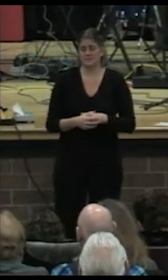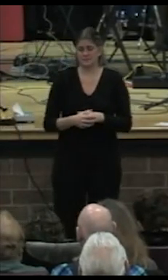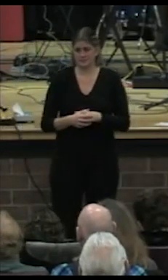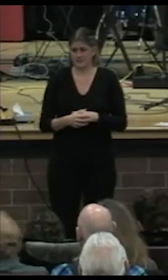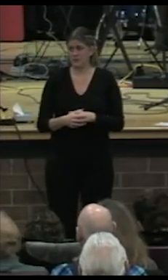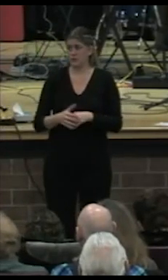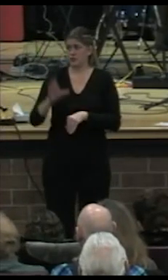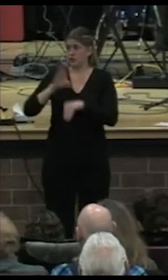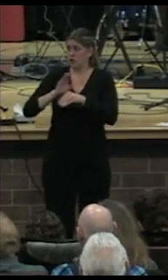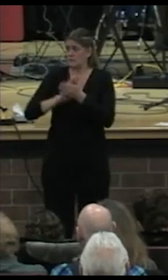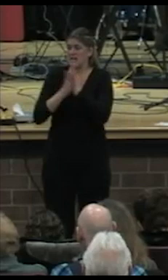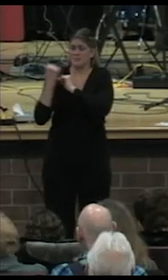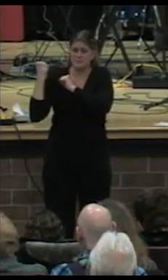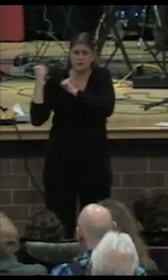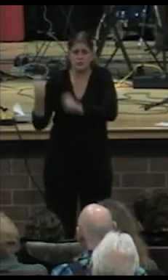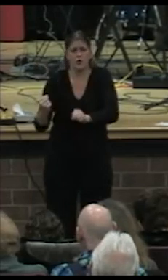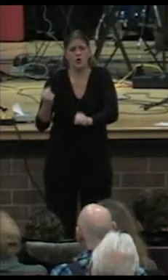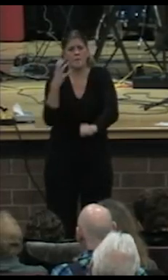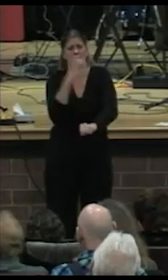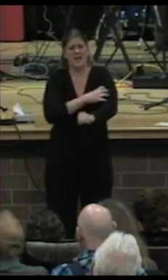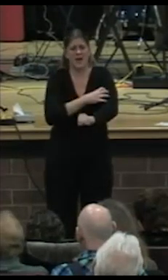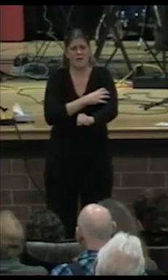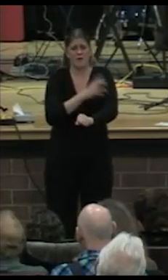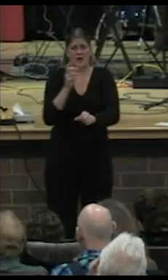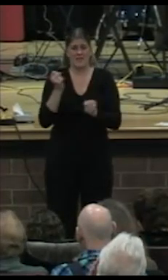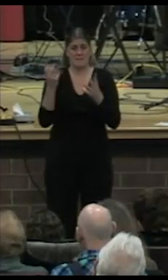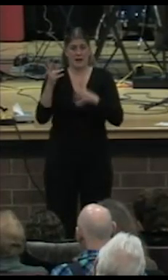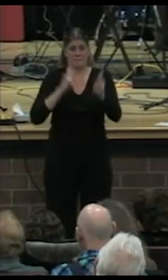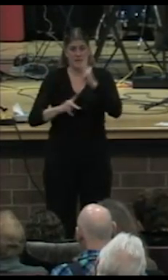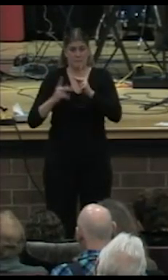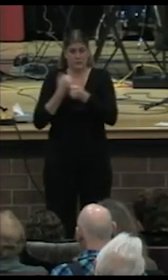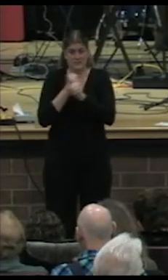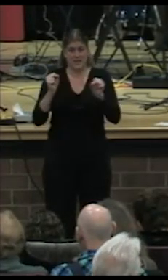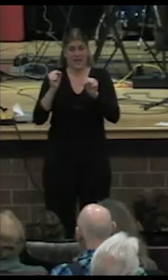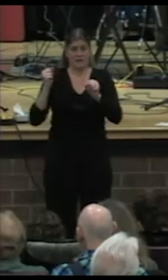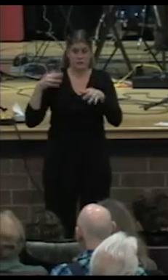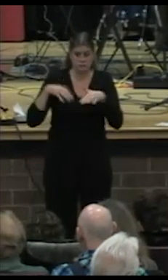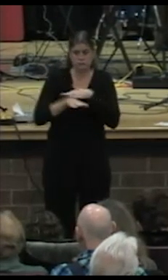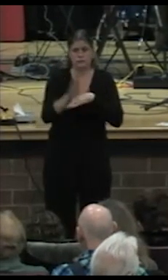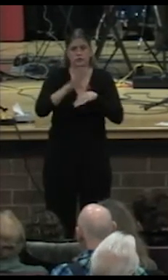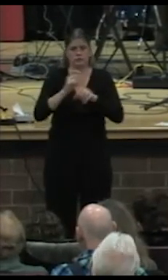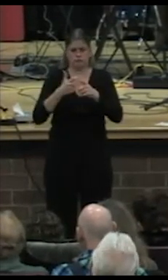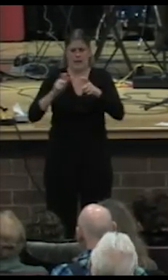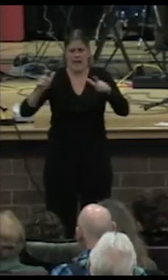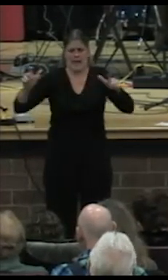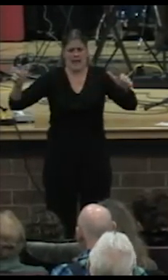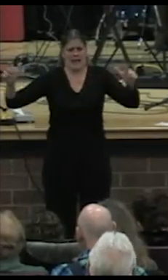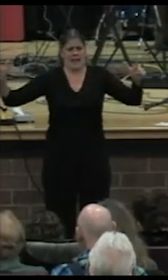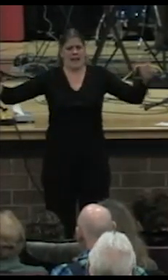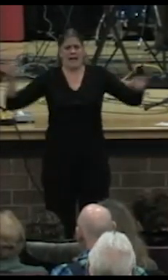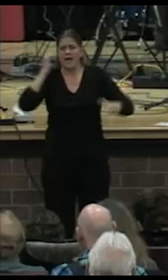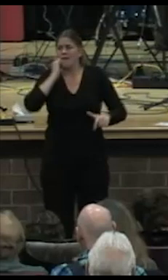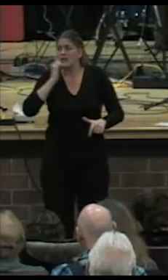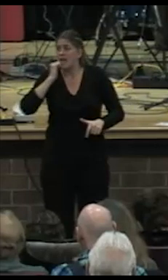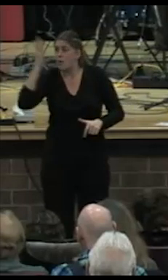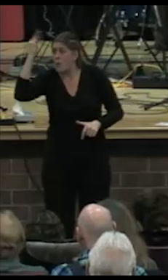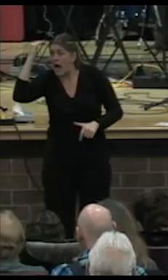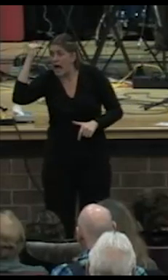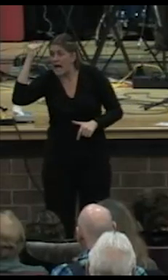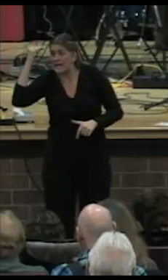so the church was strengthened in faith and grew daily, daily in number. Why? Because they were in